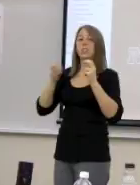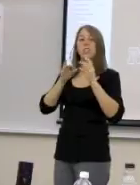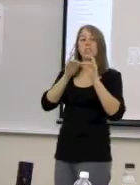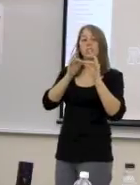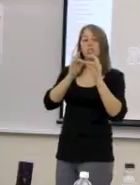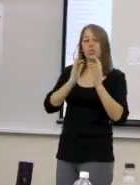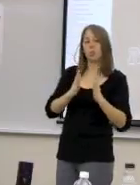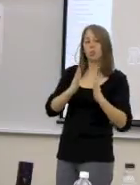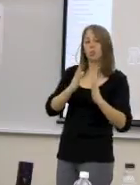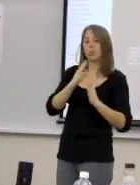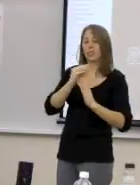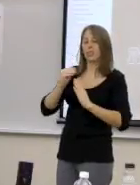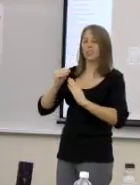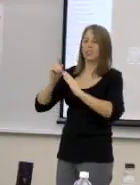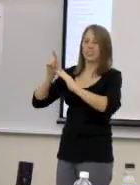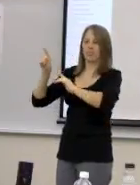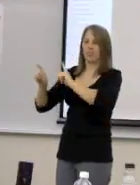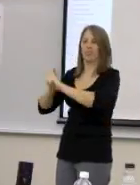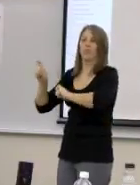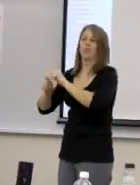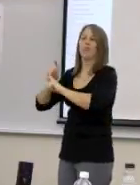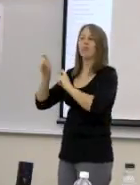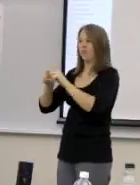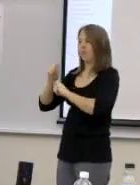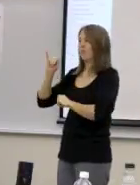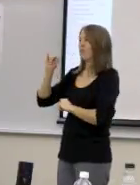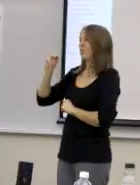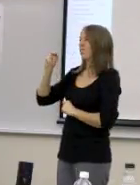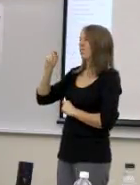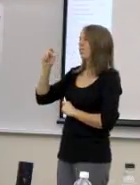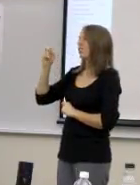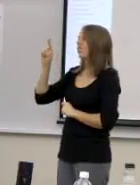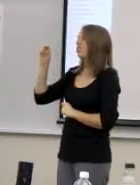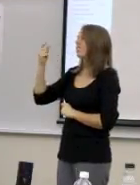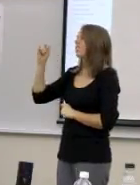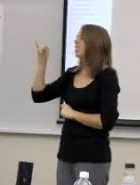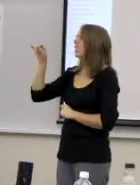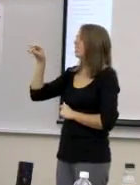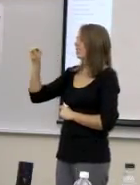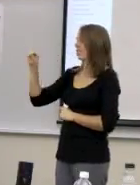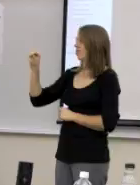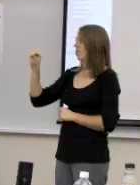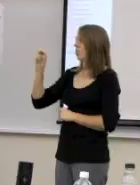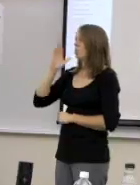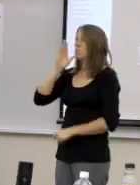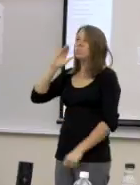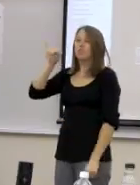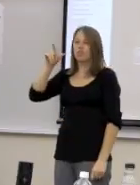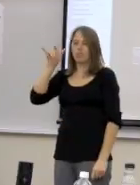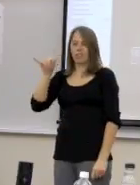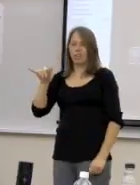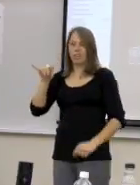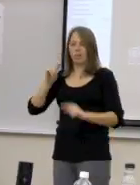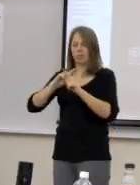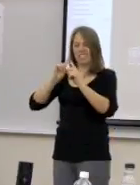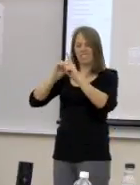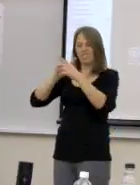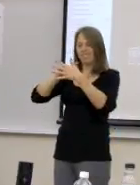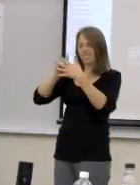interrogation. He has committed for July, but we have to look at the Region 2 and with the Healthy Interpreter workshop and see where we can fit